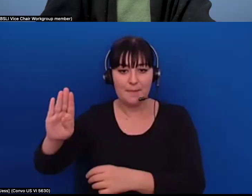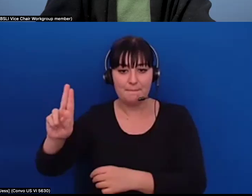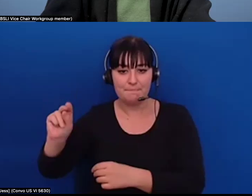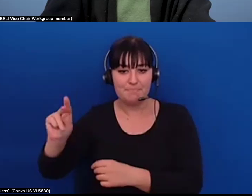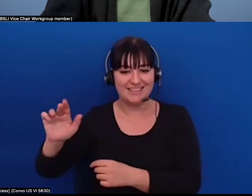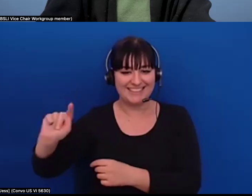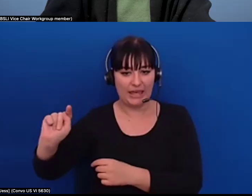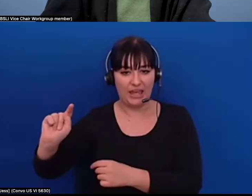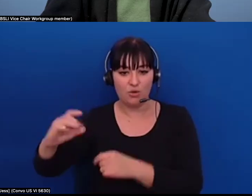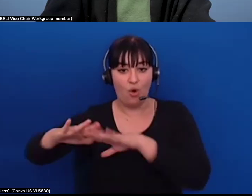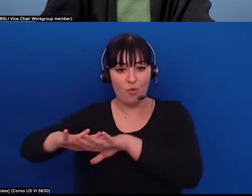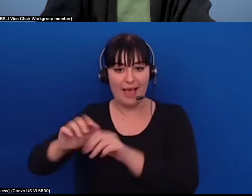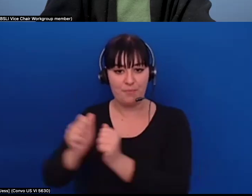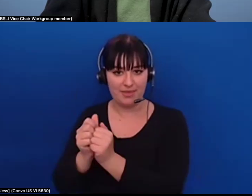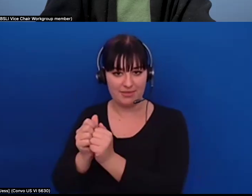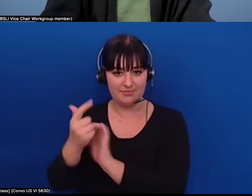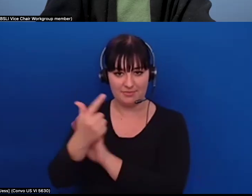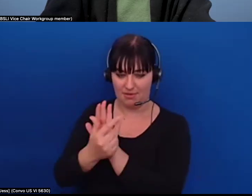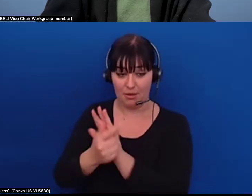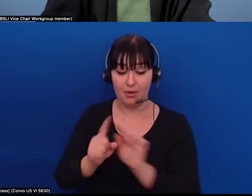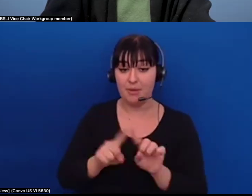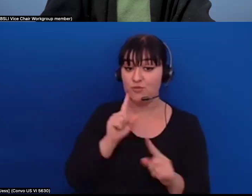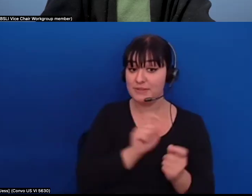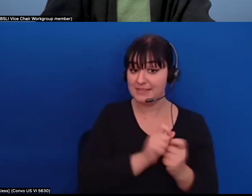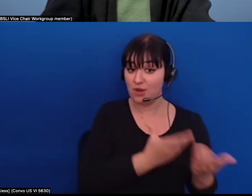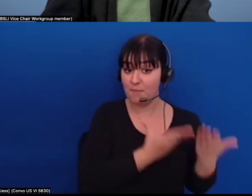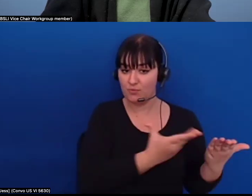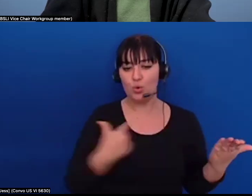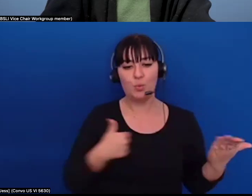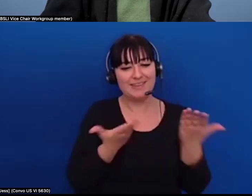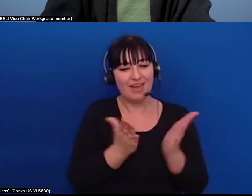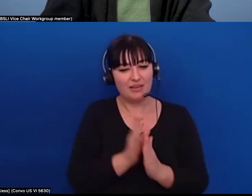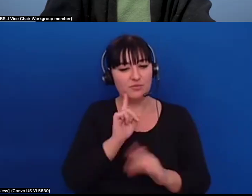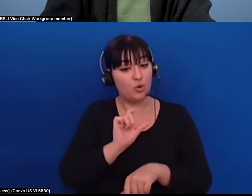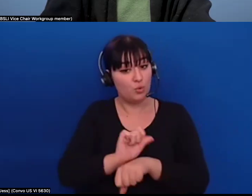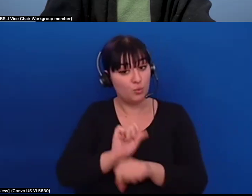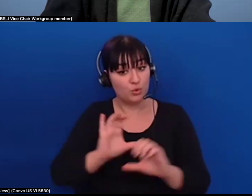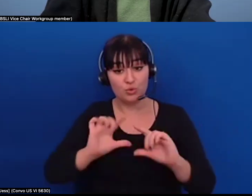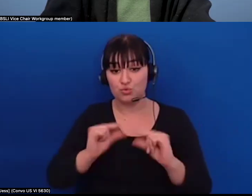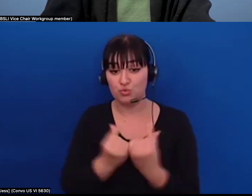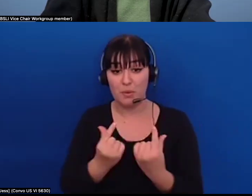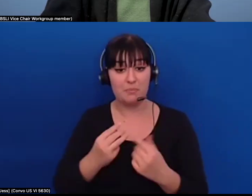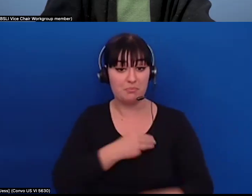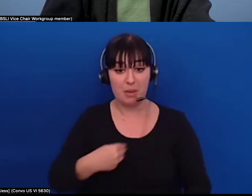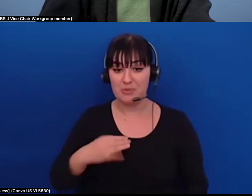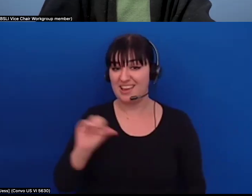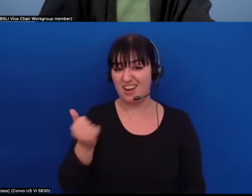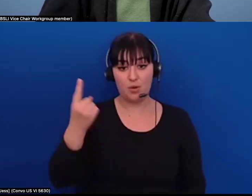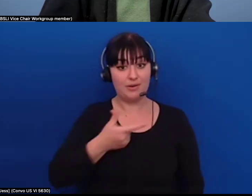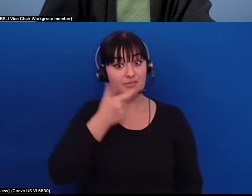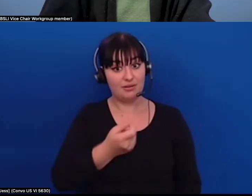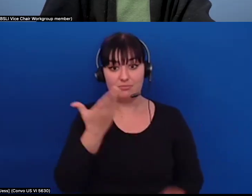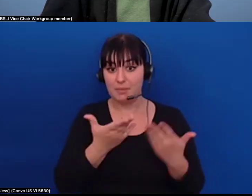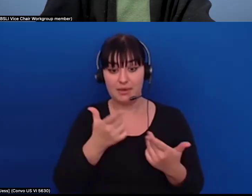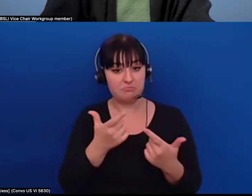law. But in terms of specific proposals, that's what we've asked work group members and anyone listening who may be interested to send